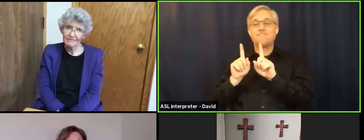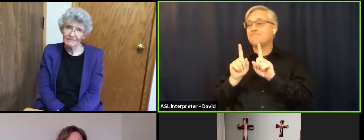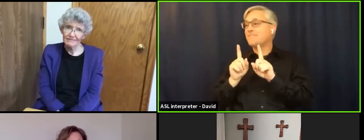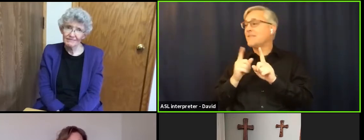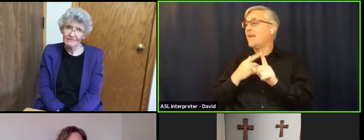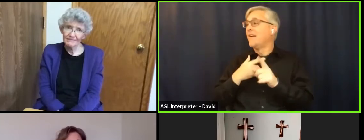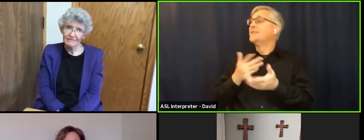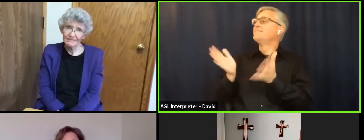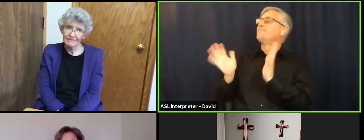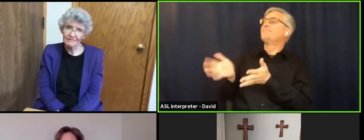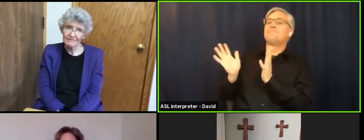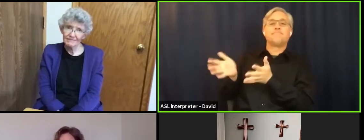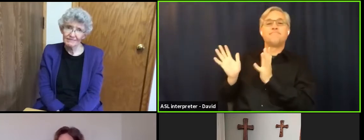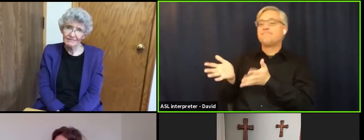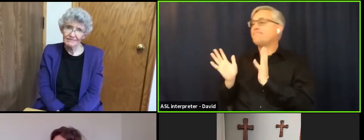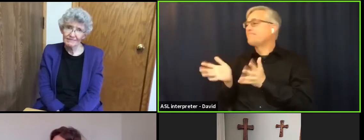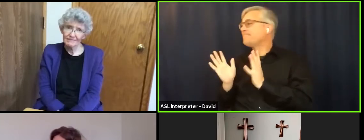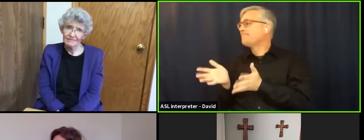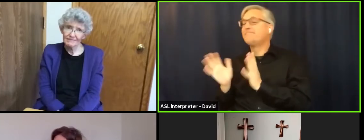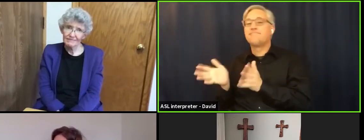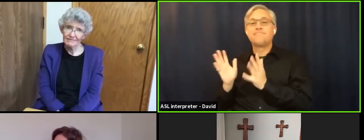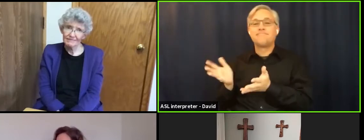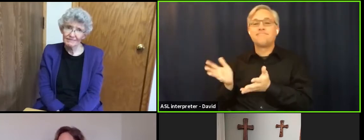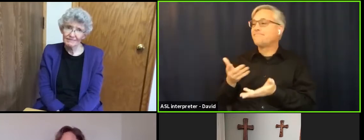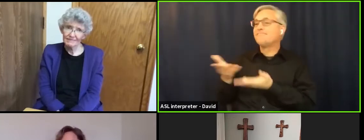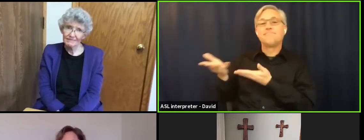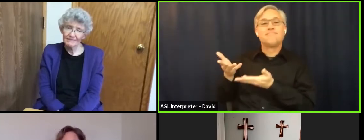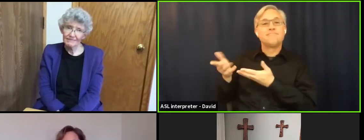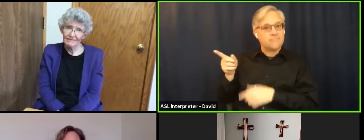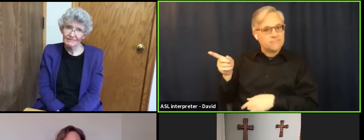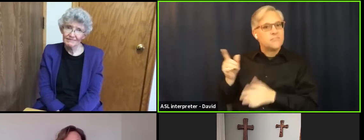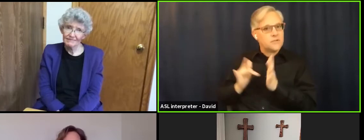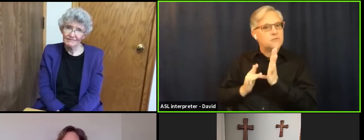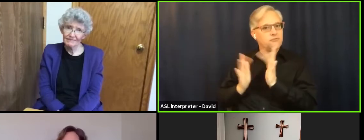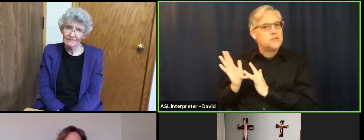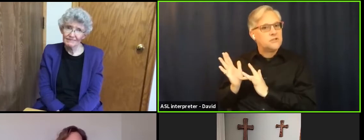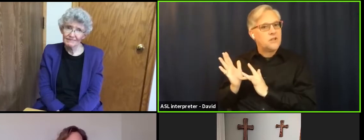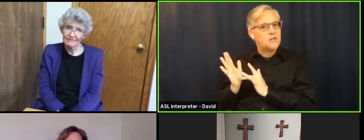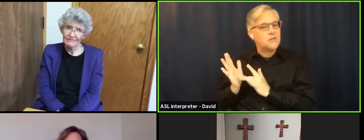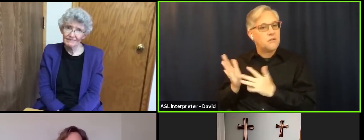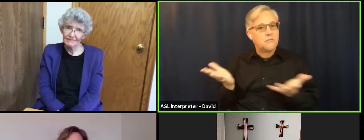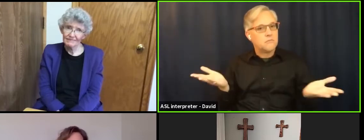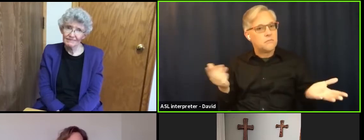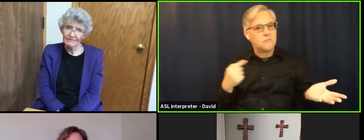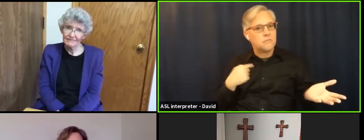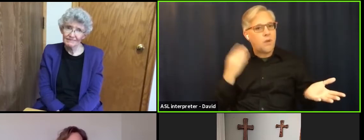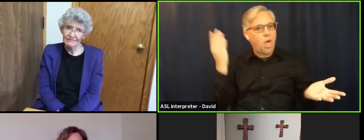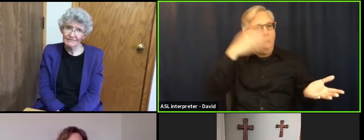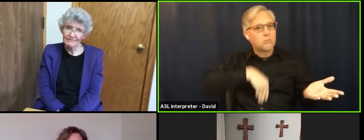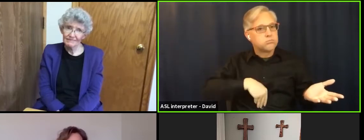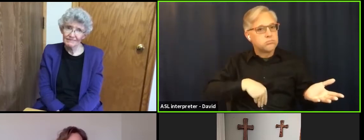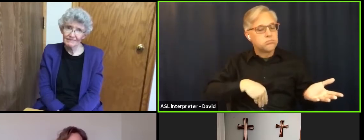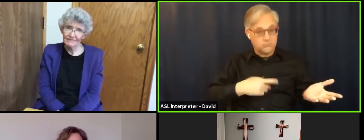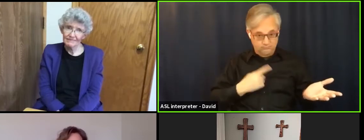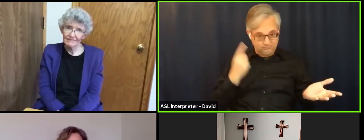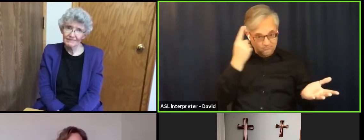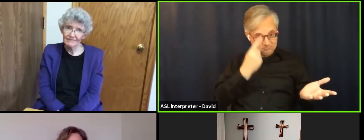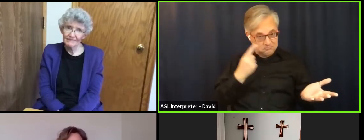perhaps is in conversation with us, and we cannot recognize that Jesus is